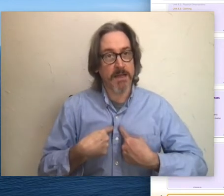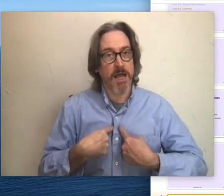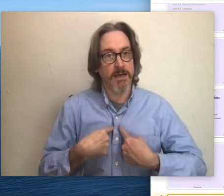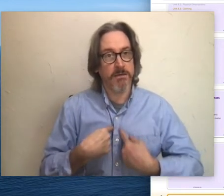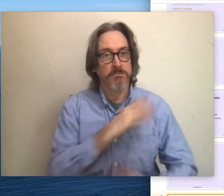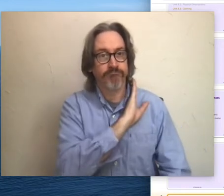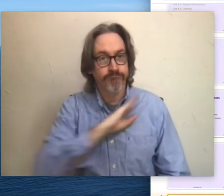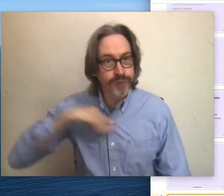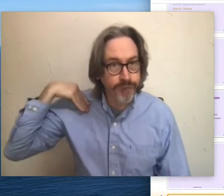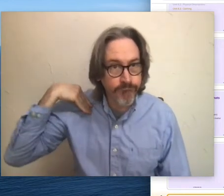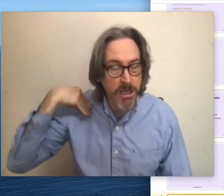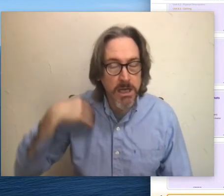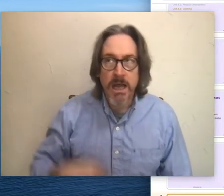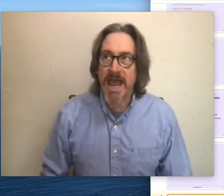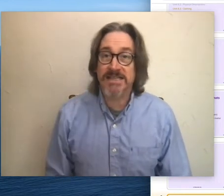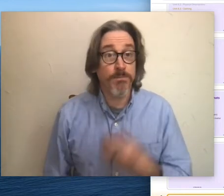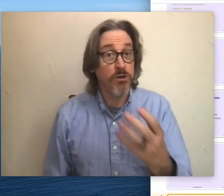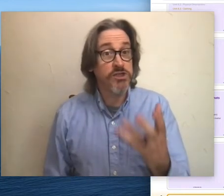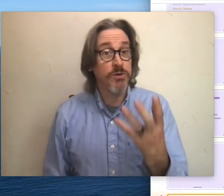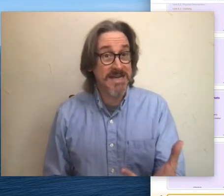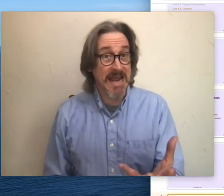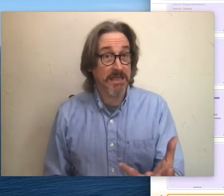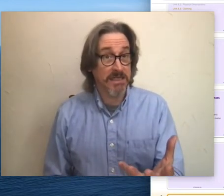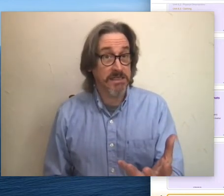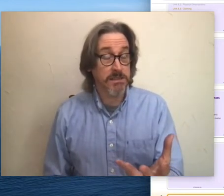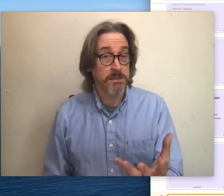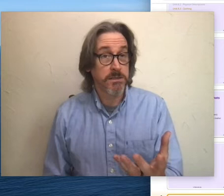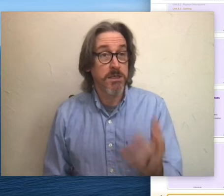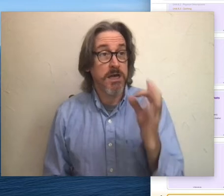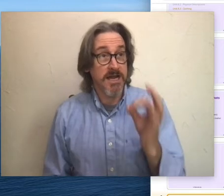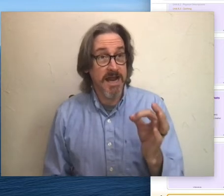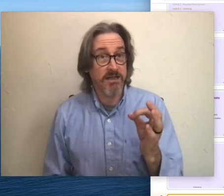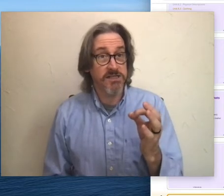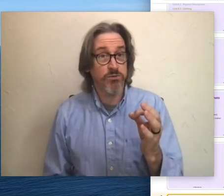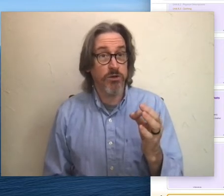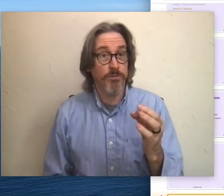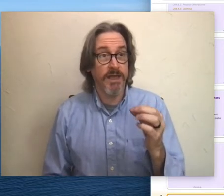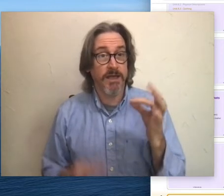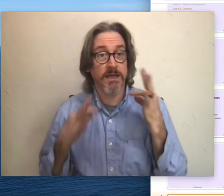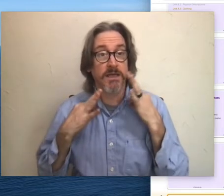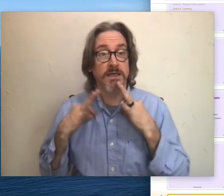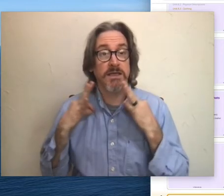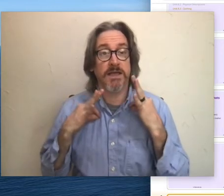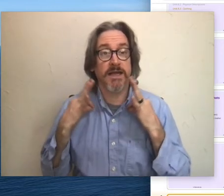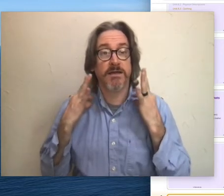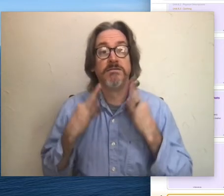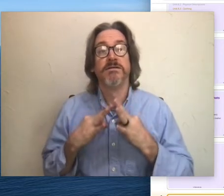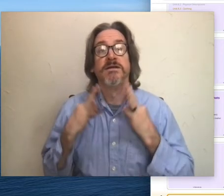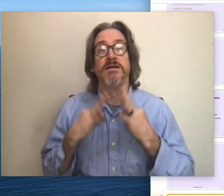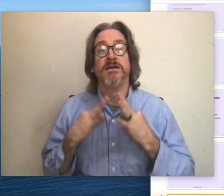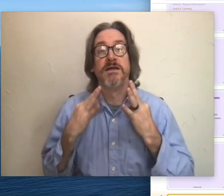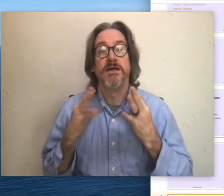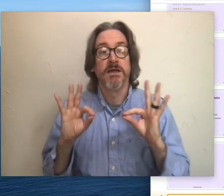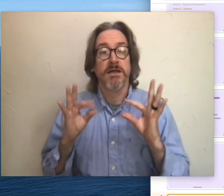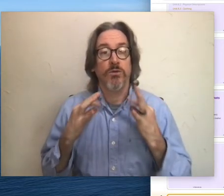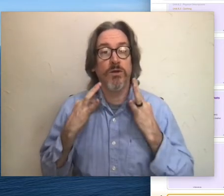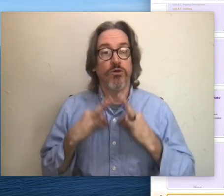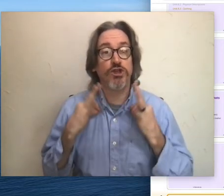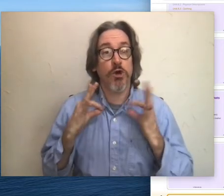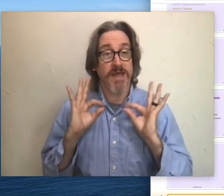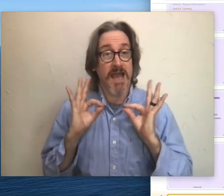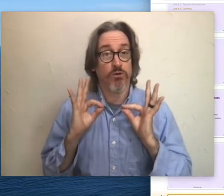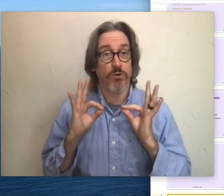the neckline as opposed to a necklace. A necklace will be like,